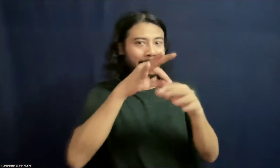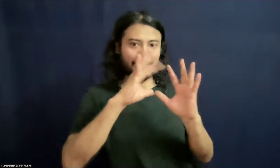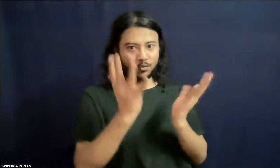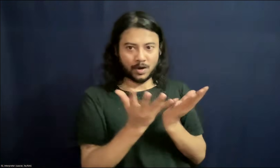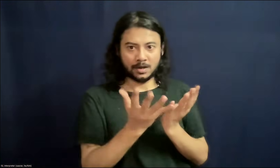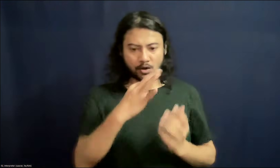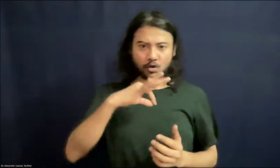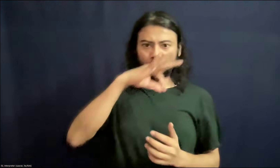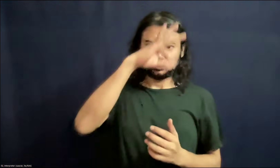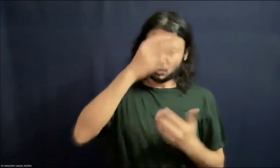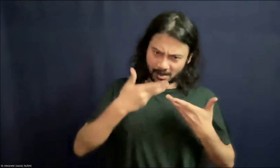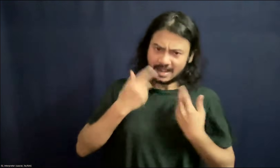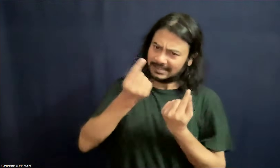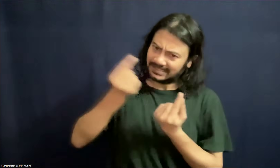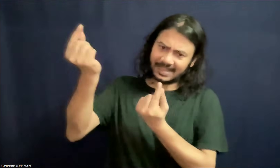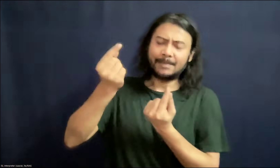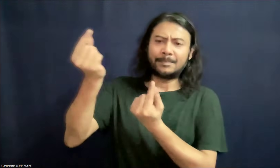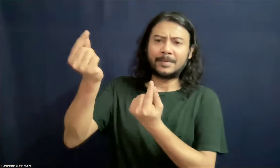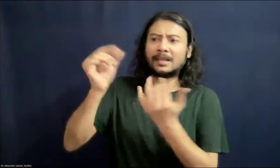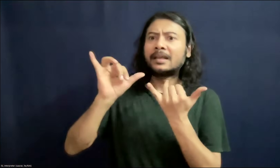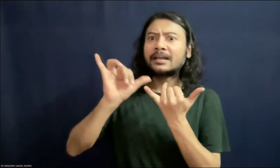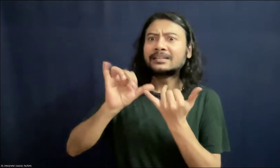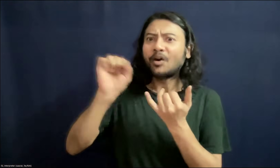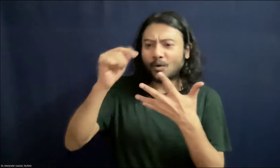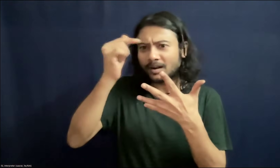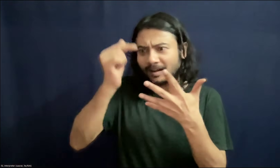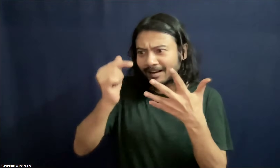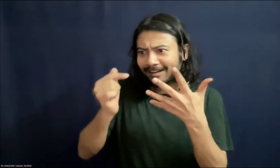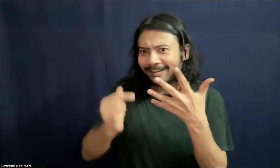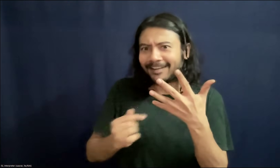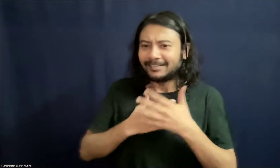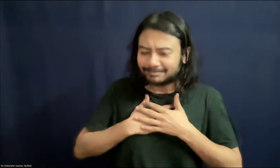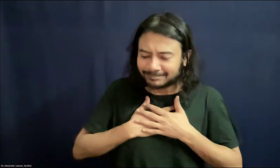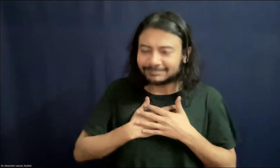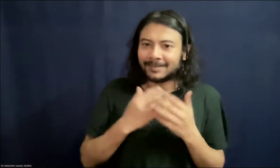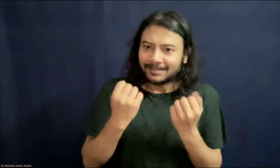but the quantity is huge difference.